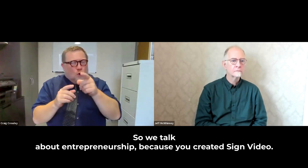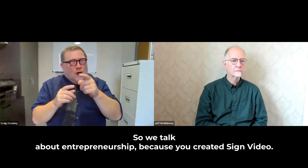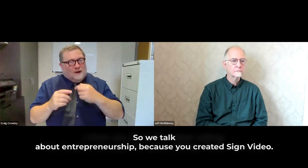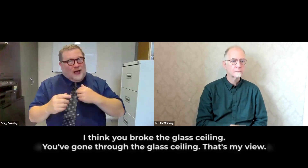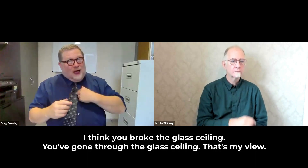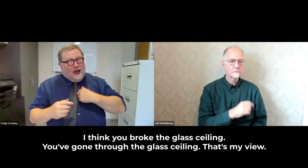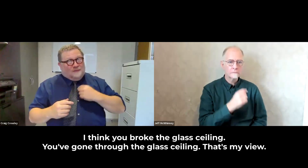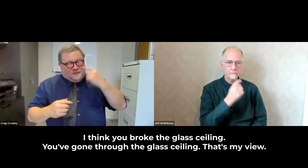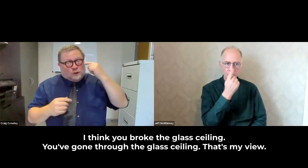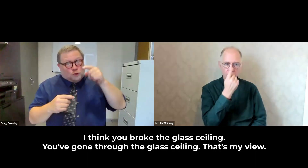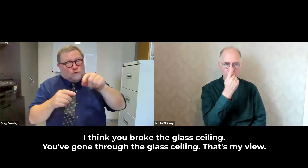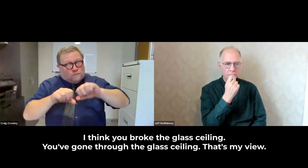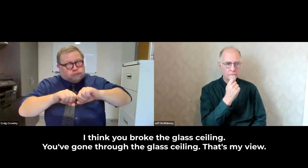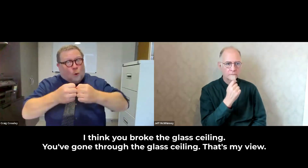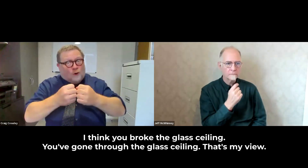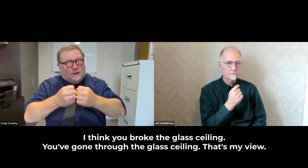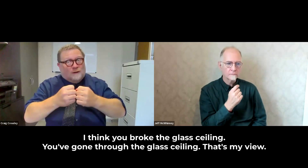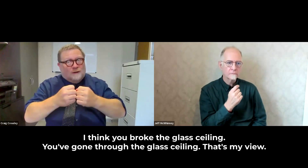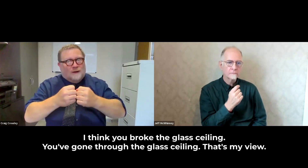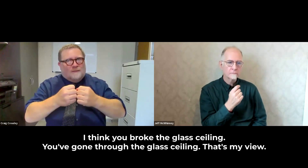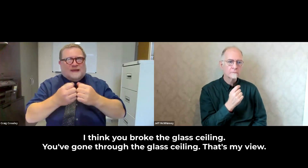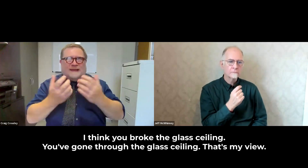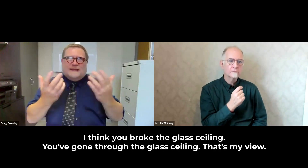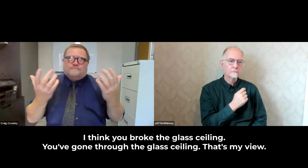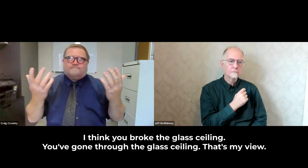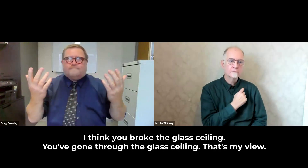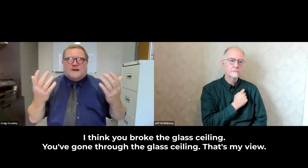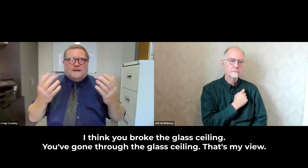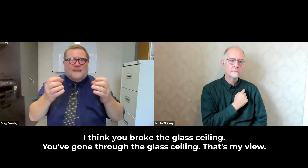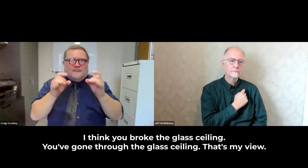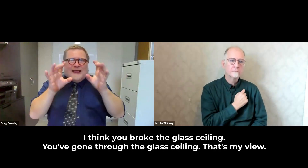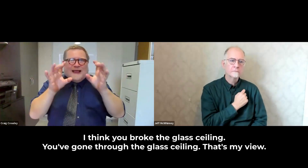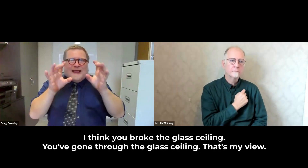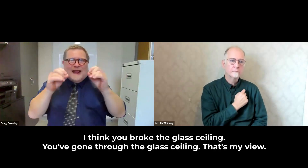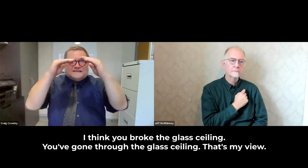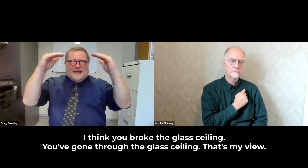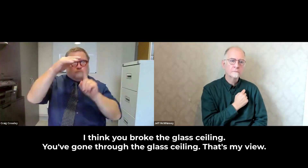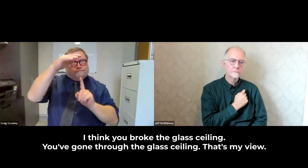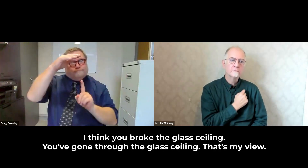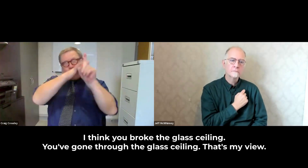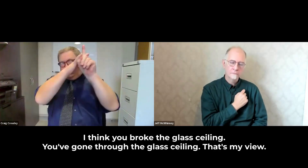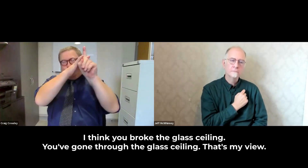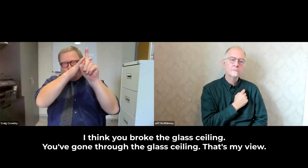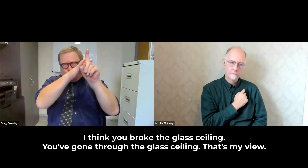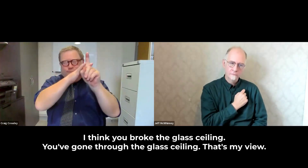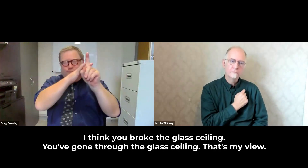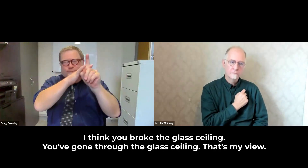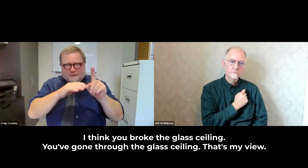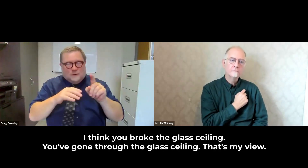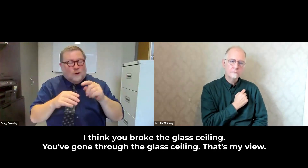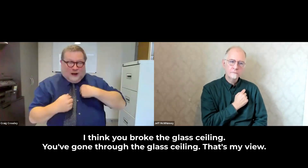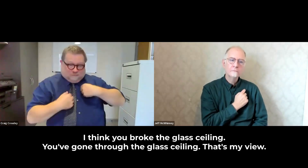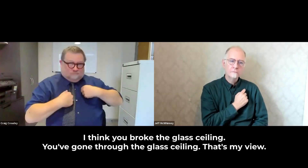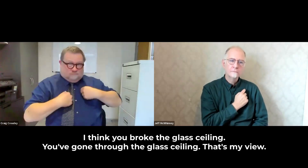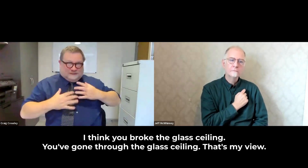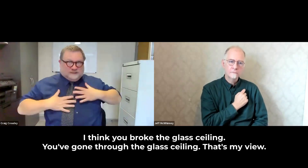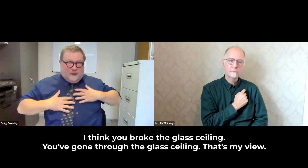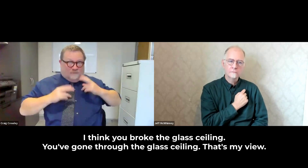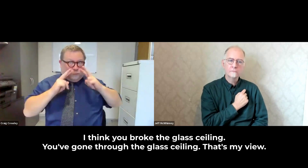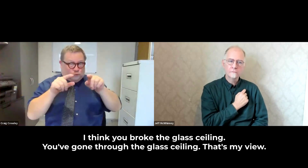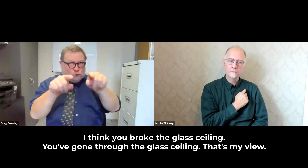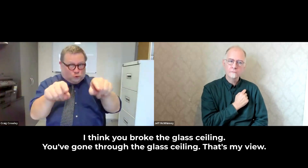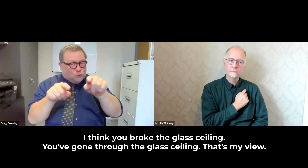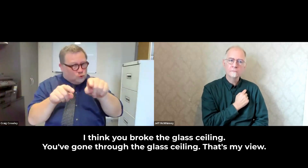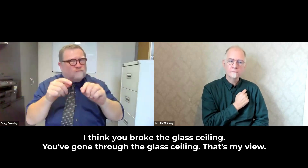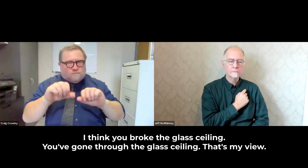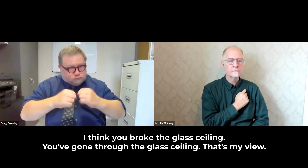there, but you know, I think you've broken the glass ceiling. You've gone through the